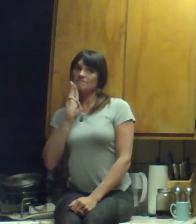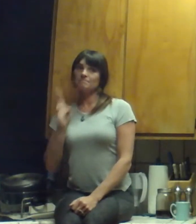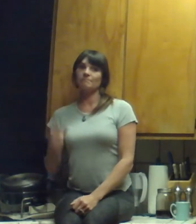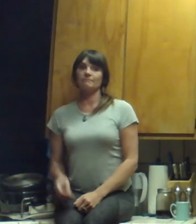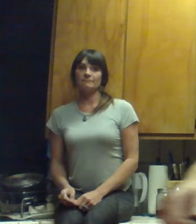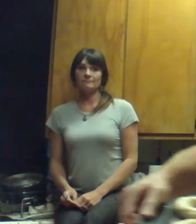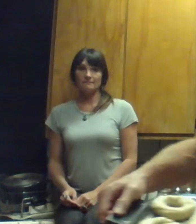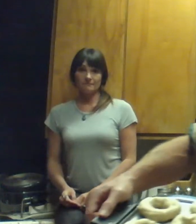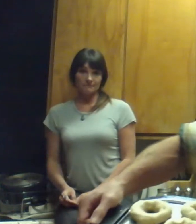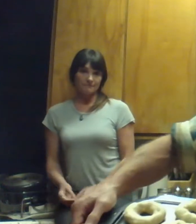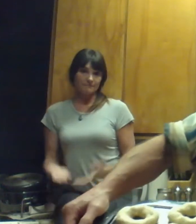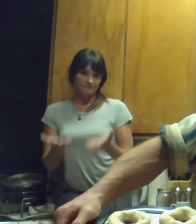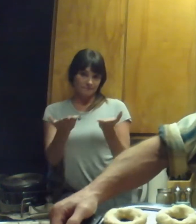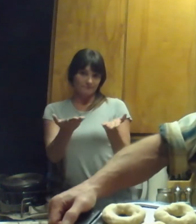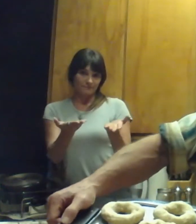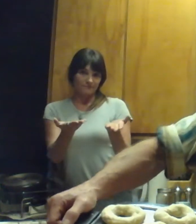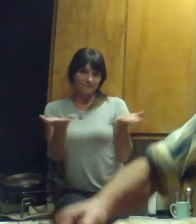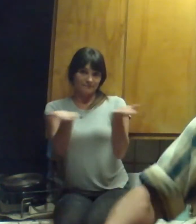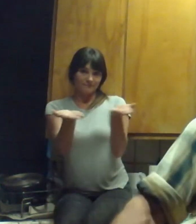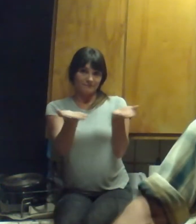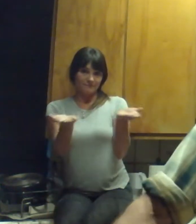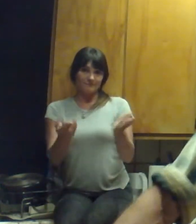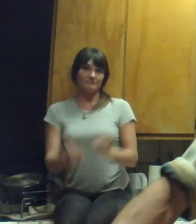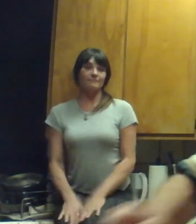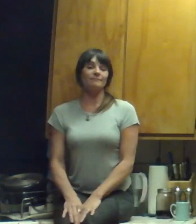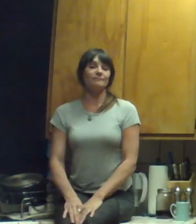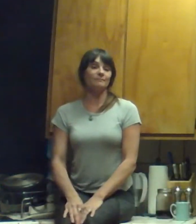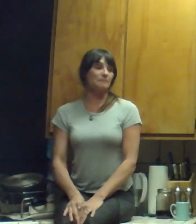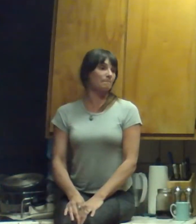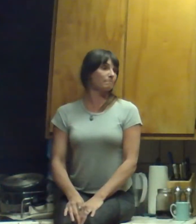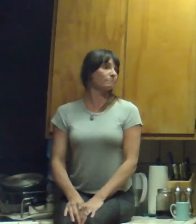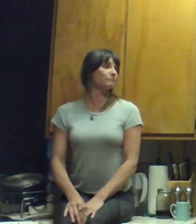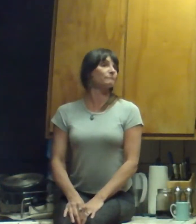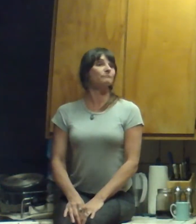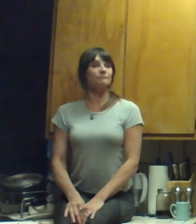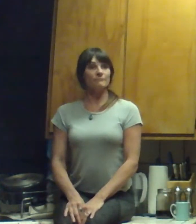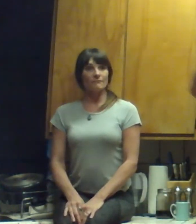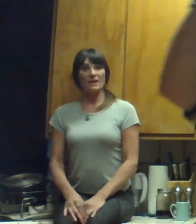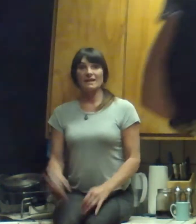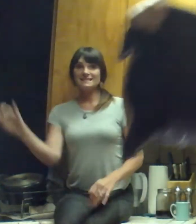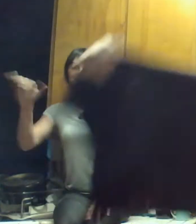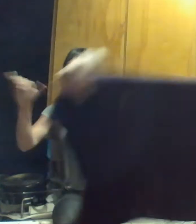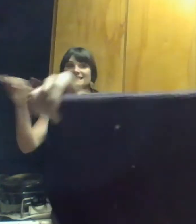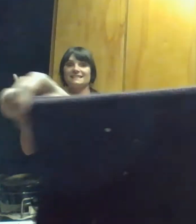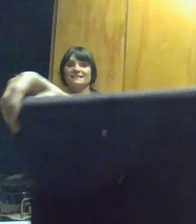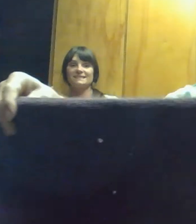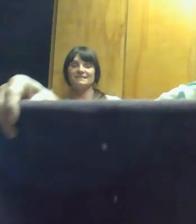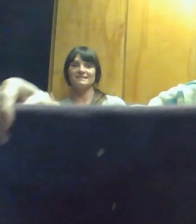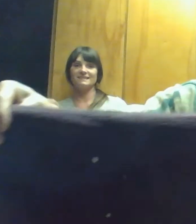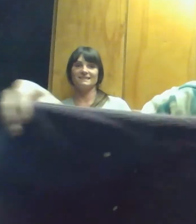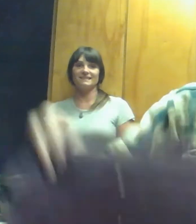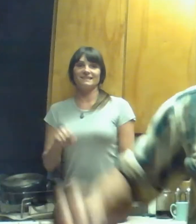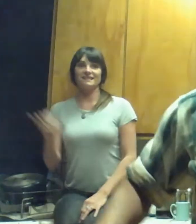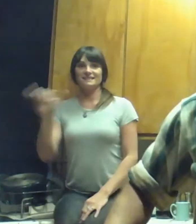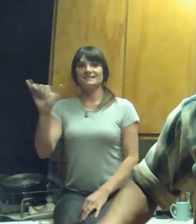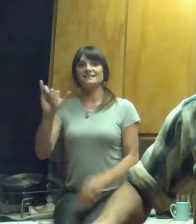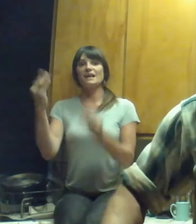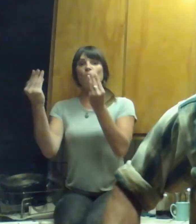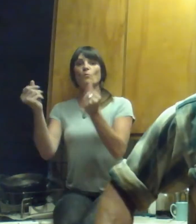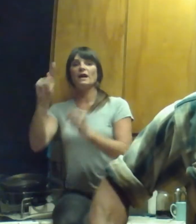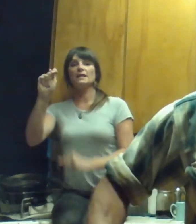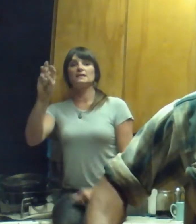So here's the tray with the bagels on them. And here's the same wet towel. Gonna do